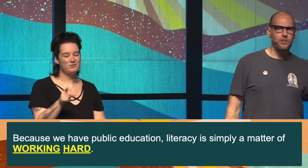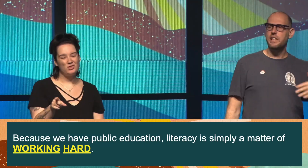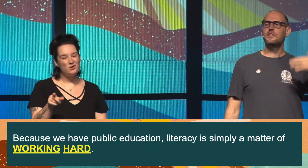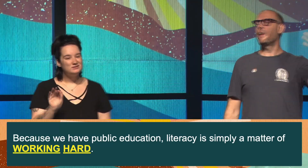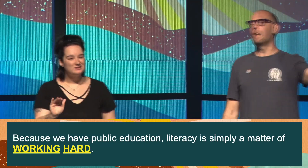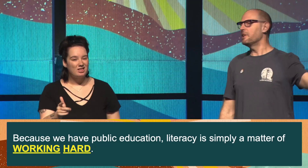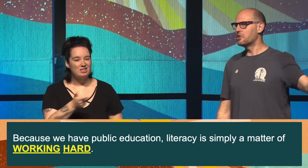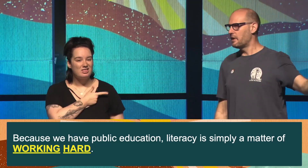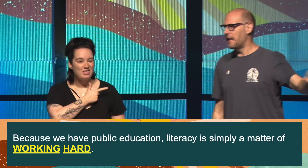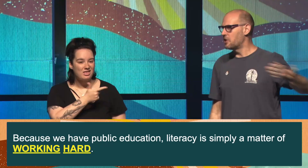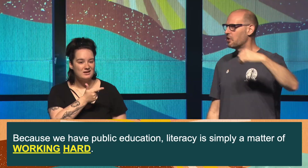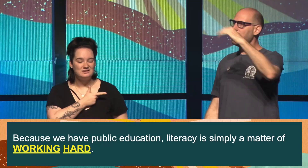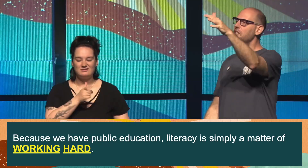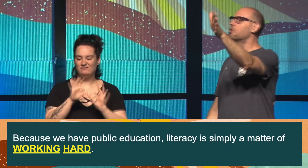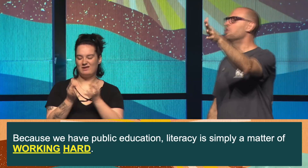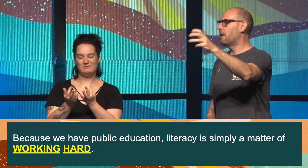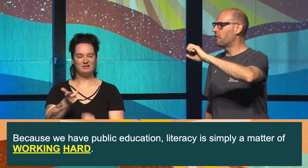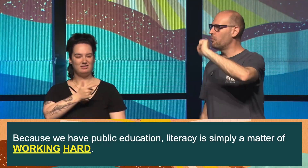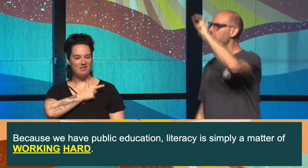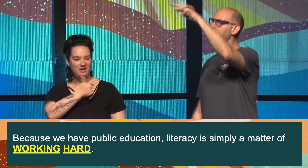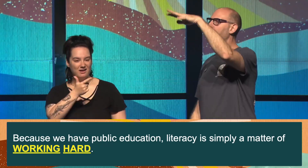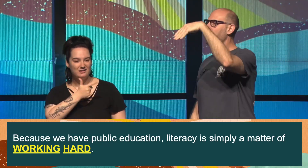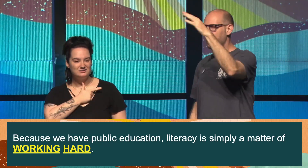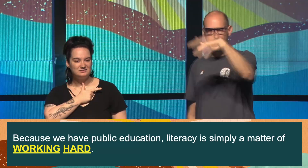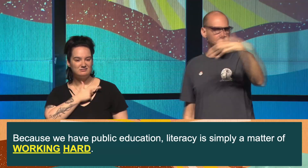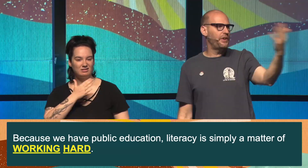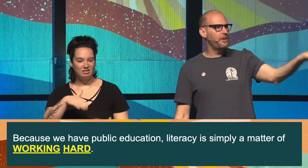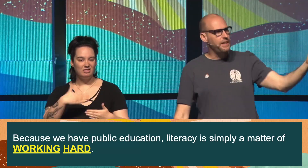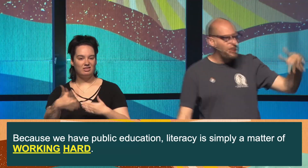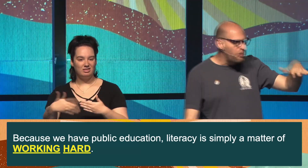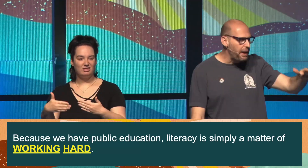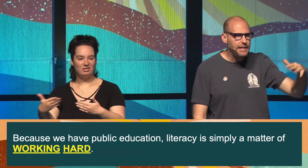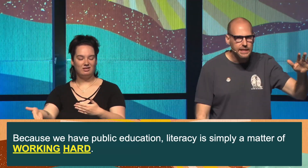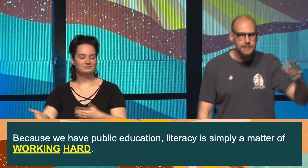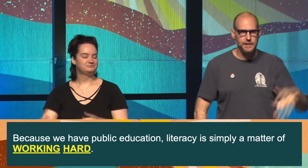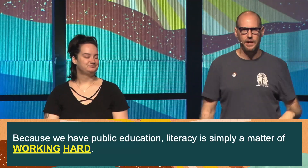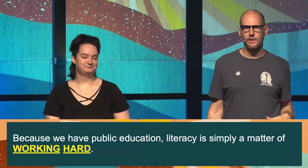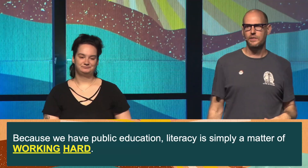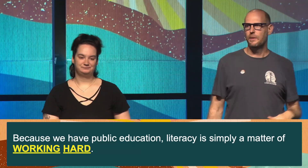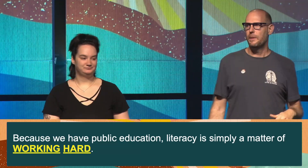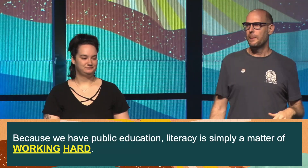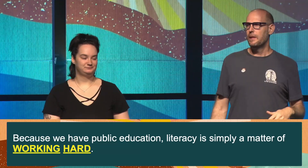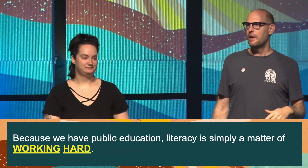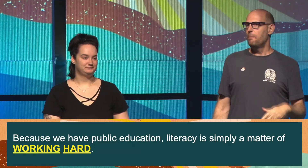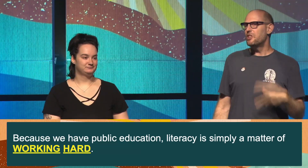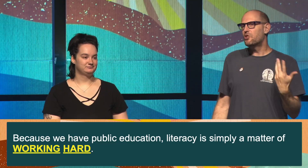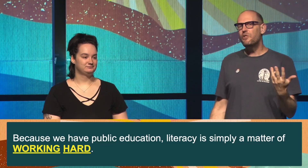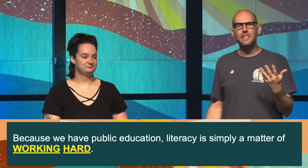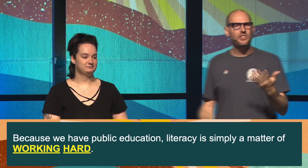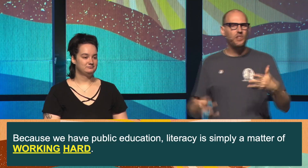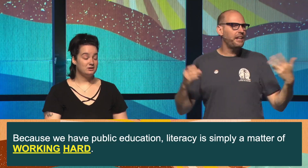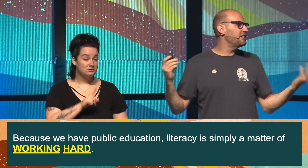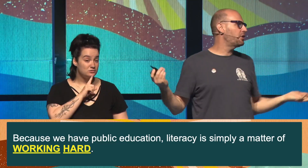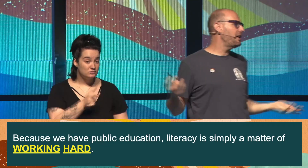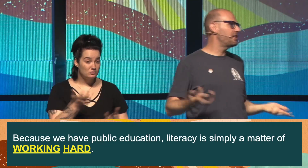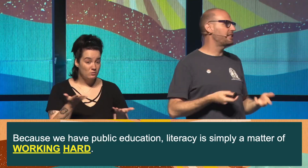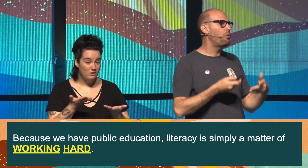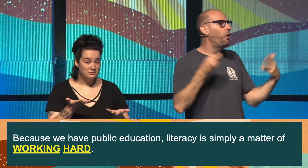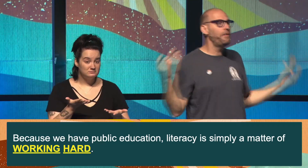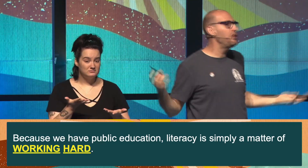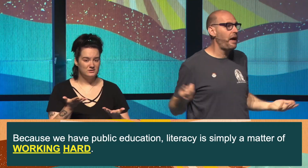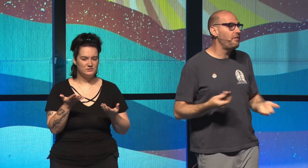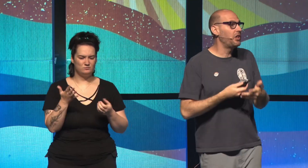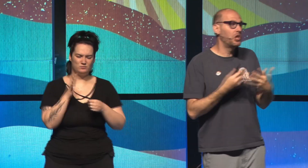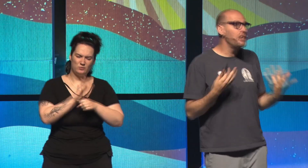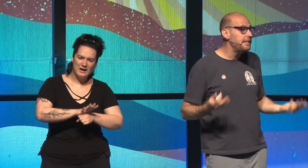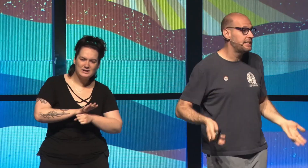lazy, right? Or these families are lazy, or these are whoever. And we just kind of, again, it's fear of the other baked into there. But the truth is, there's all kinds of questions. Like,